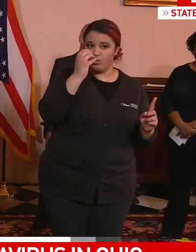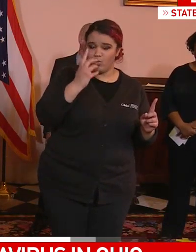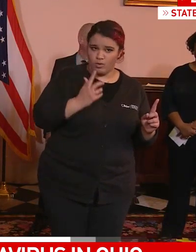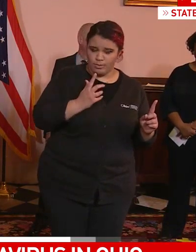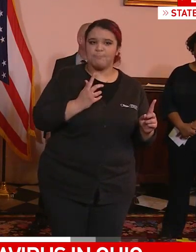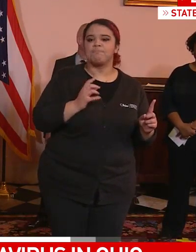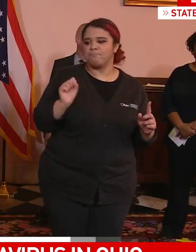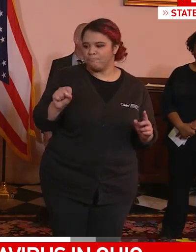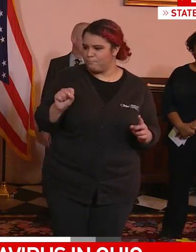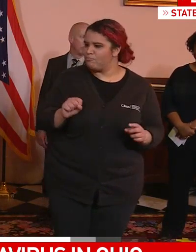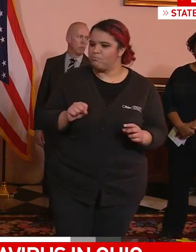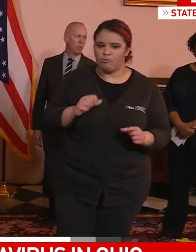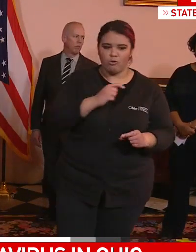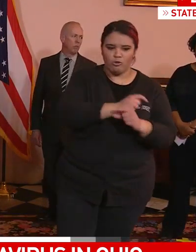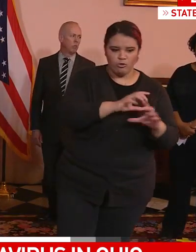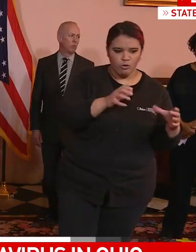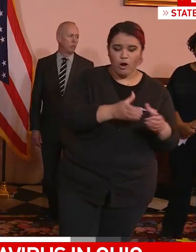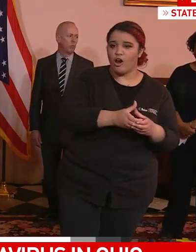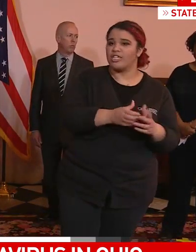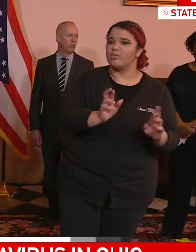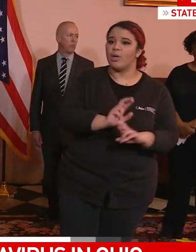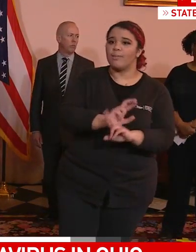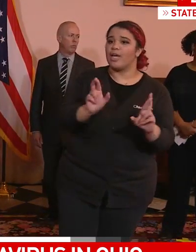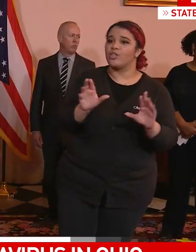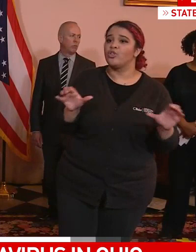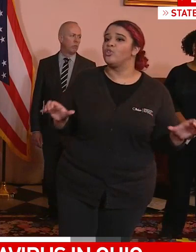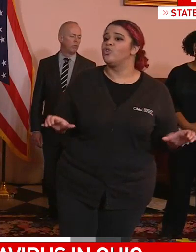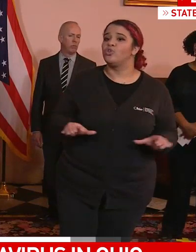to do whatever the Guard needs to do.